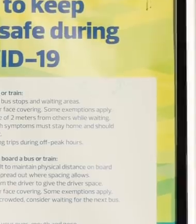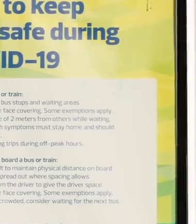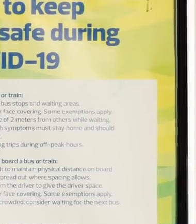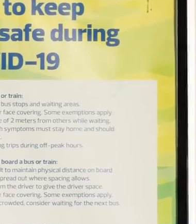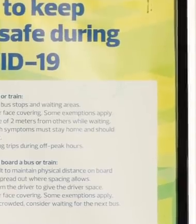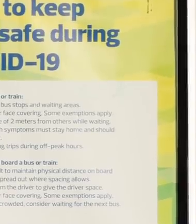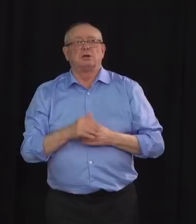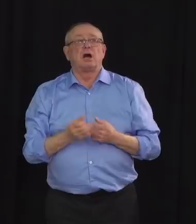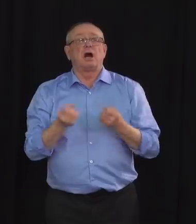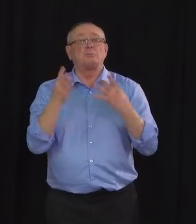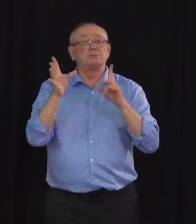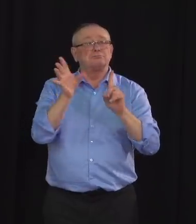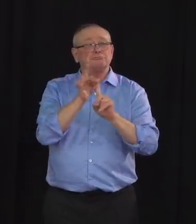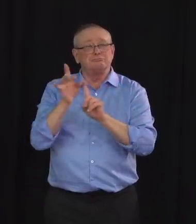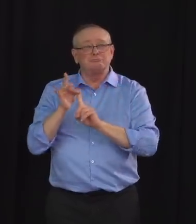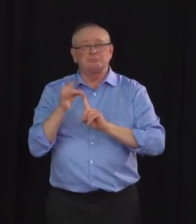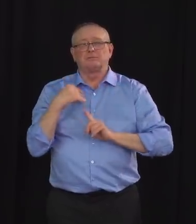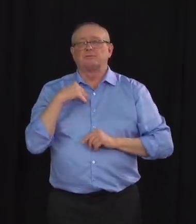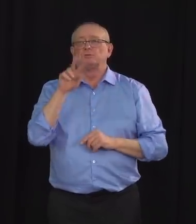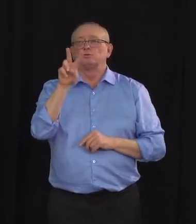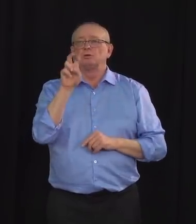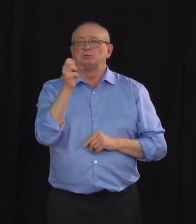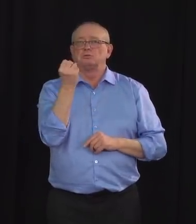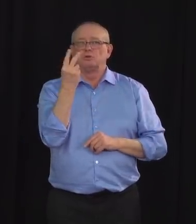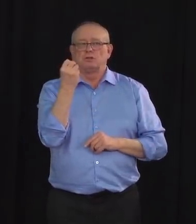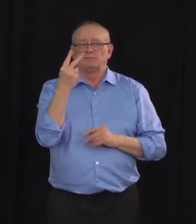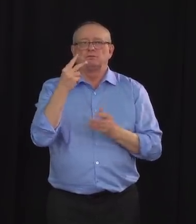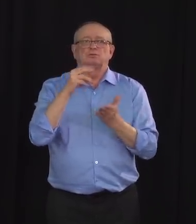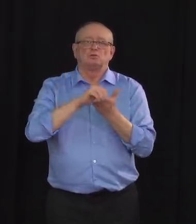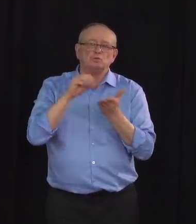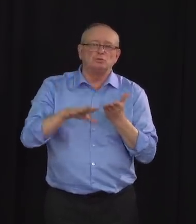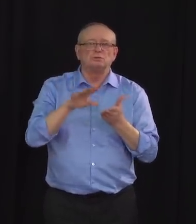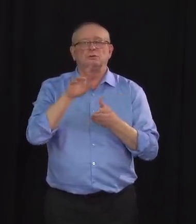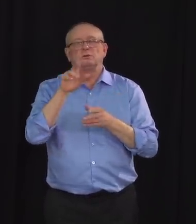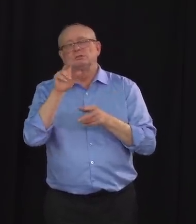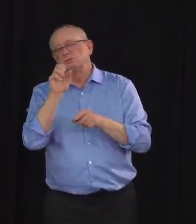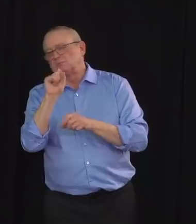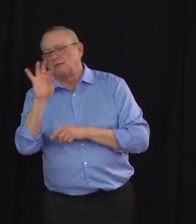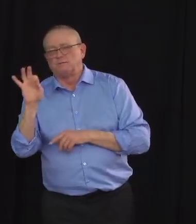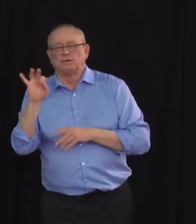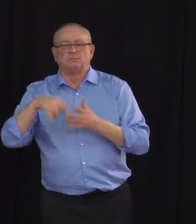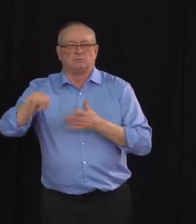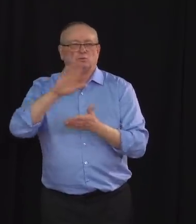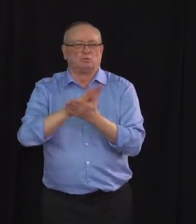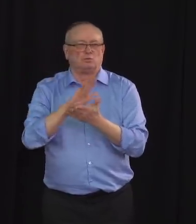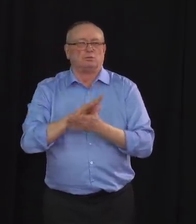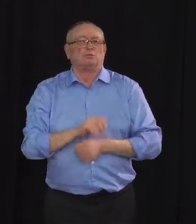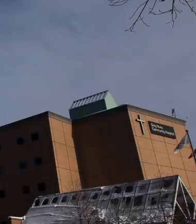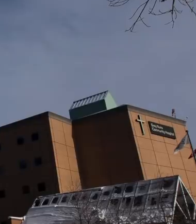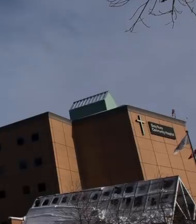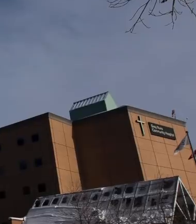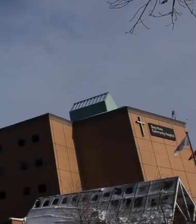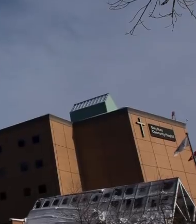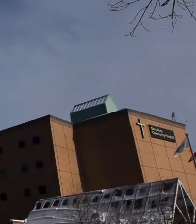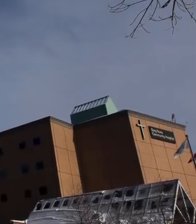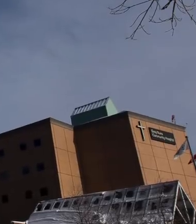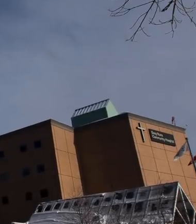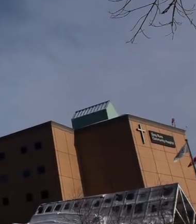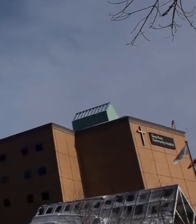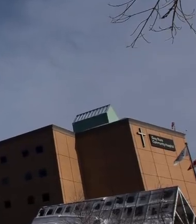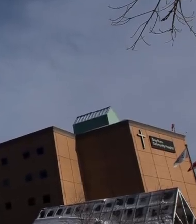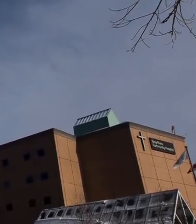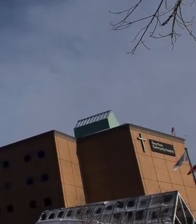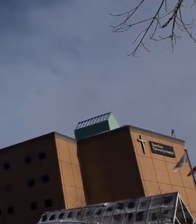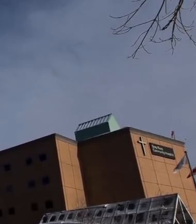the province. Our hospitalizations remain high, and the strain on our acute care system is still being felt, with